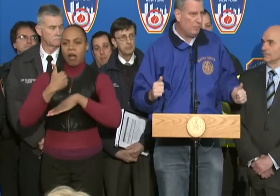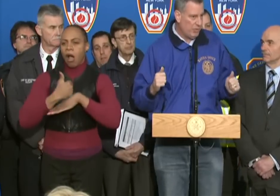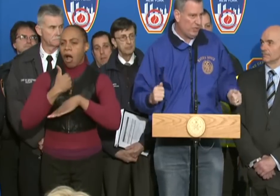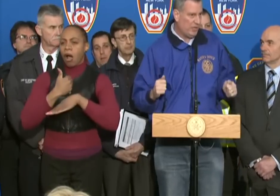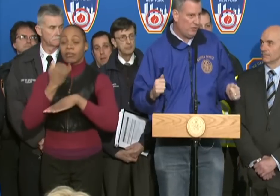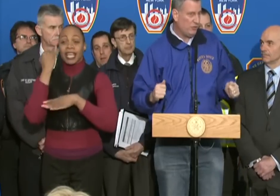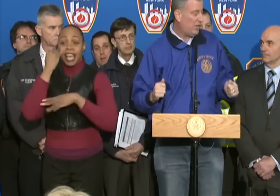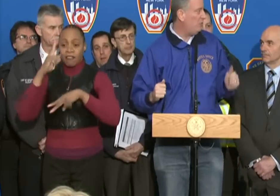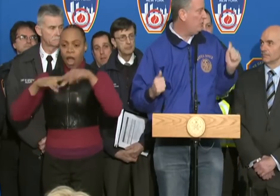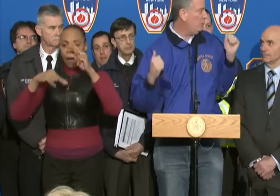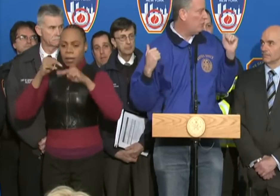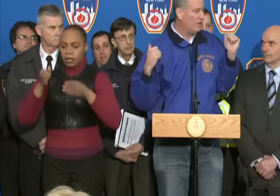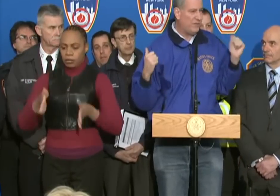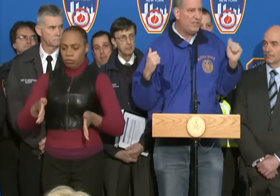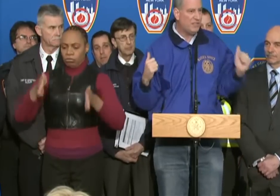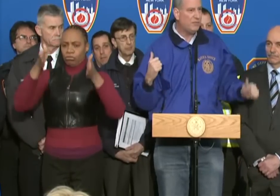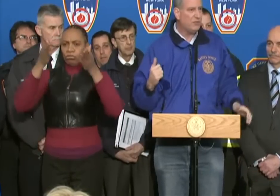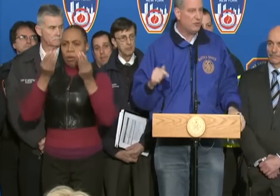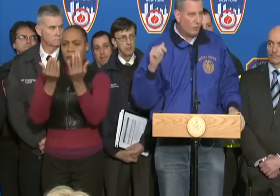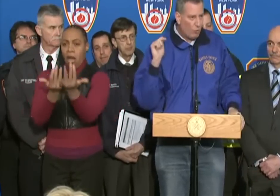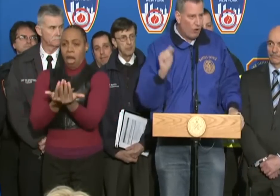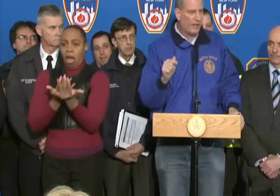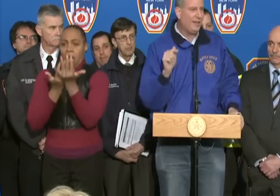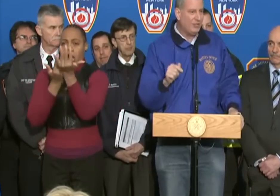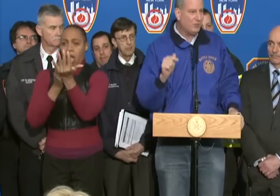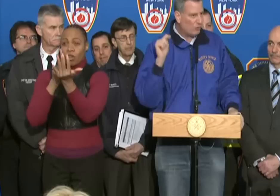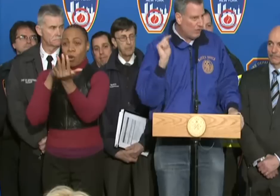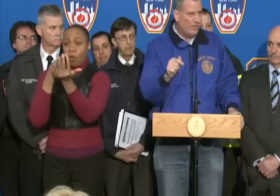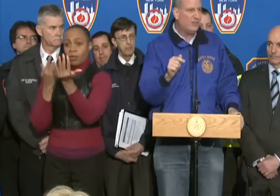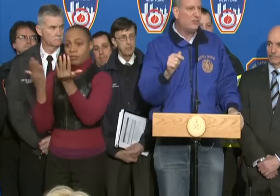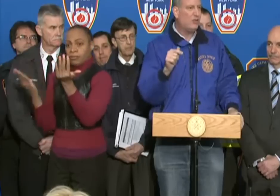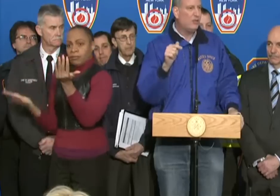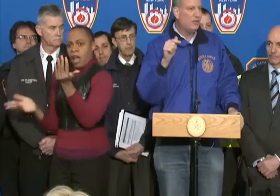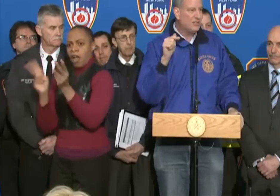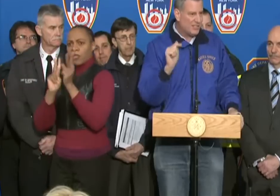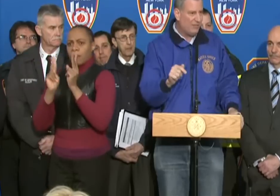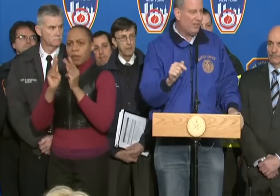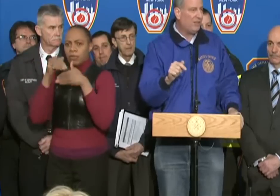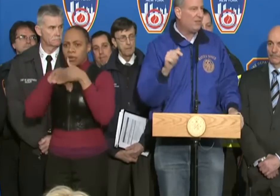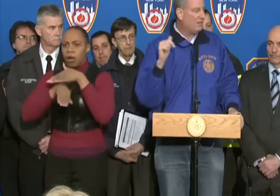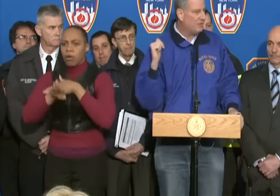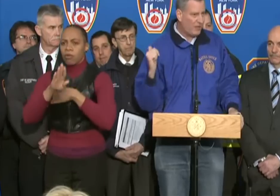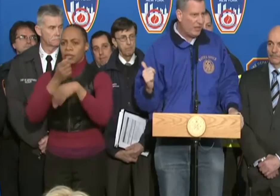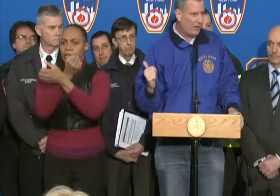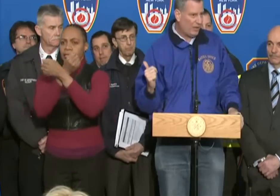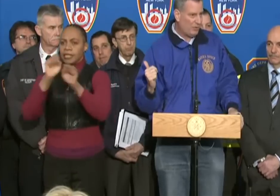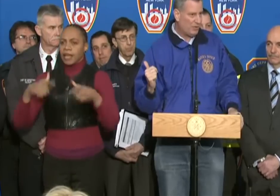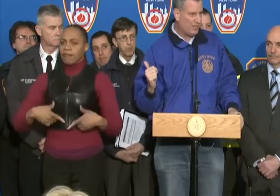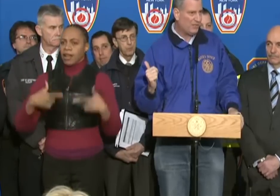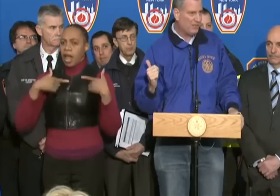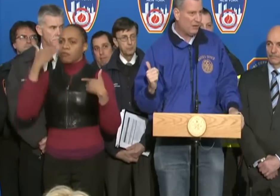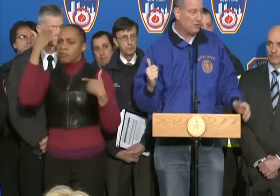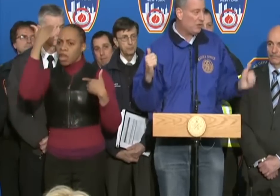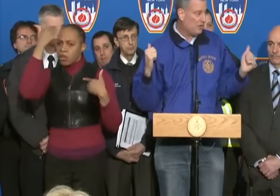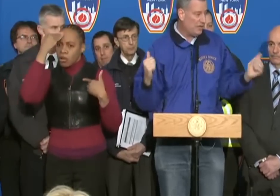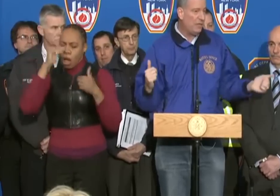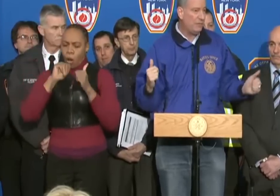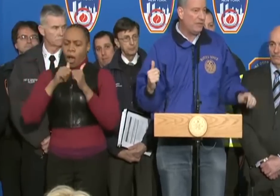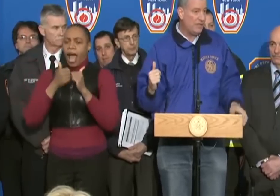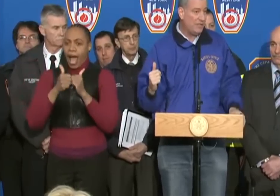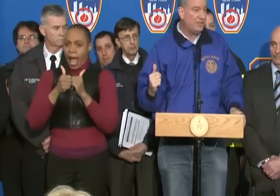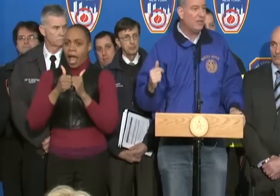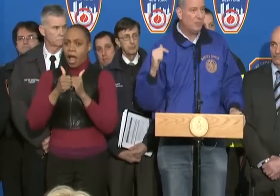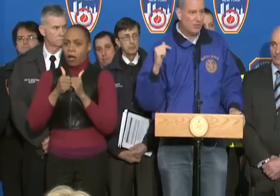a burning building in your neighborhood, one of these individuals will walk into it, run into it to save a life. So they know how to put themselves in harm's way.